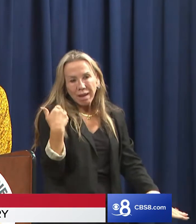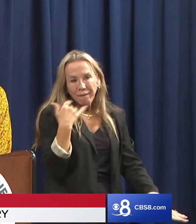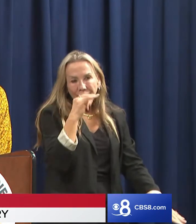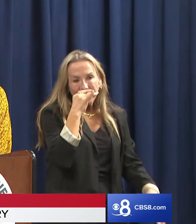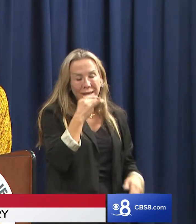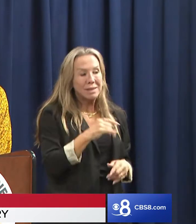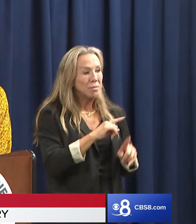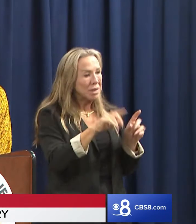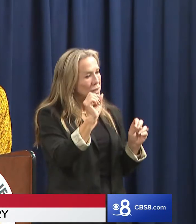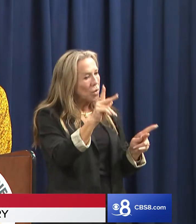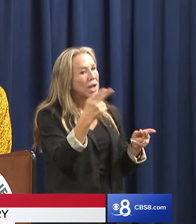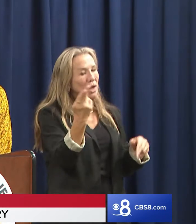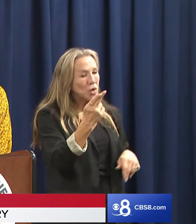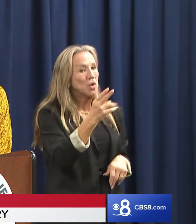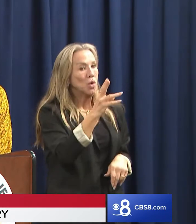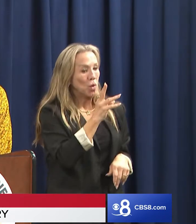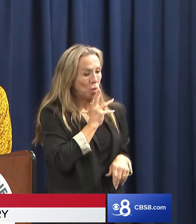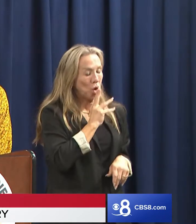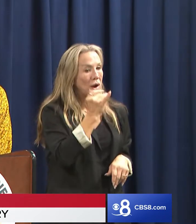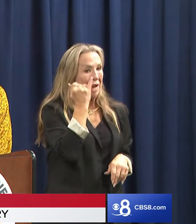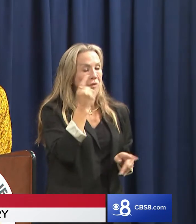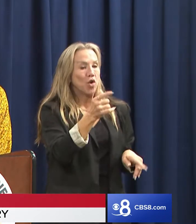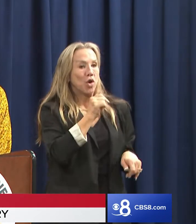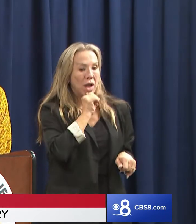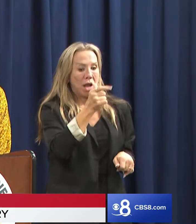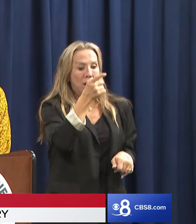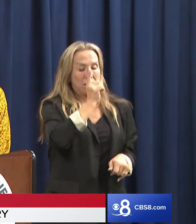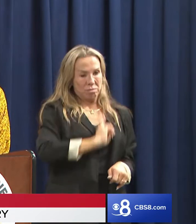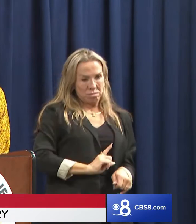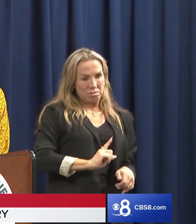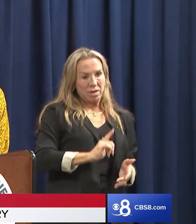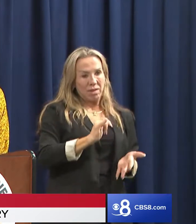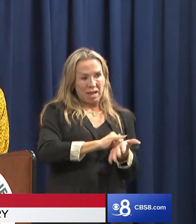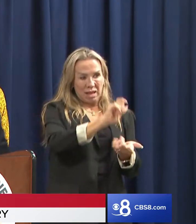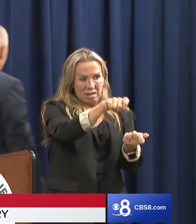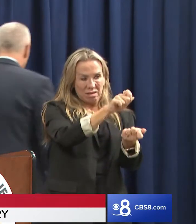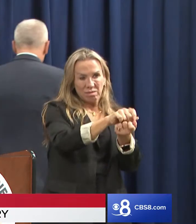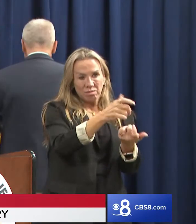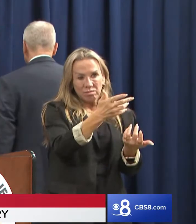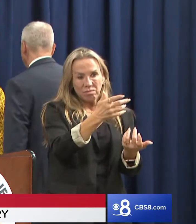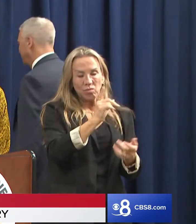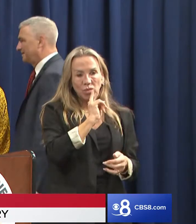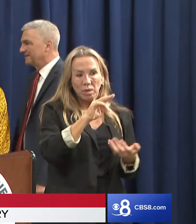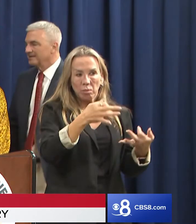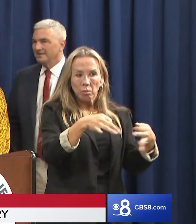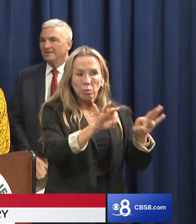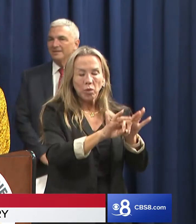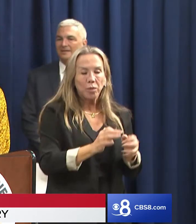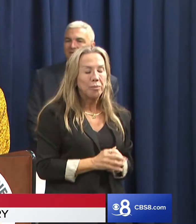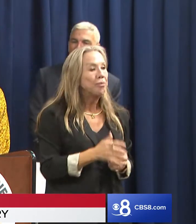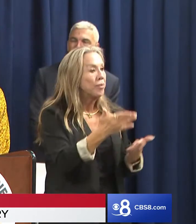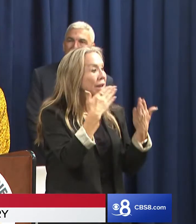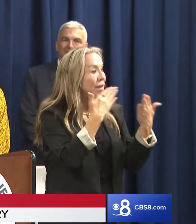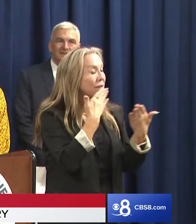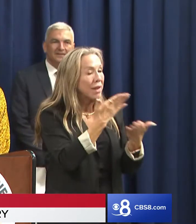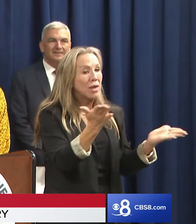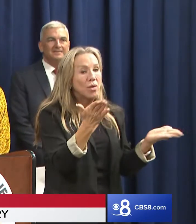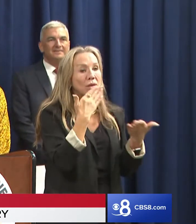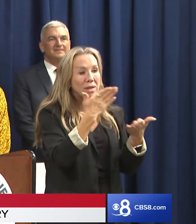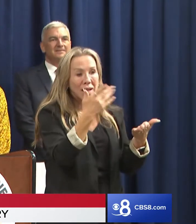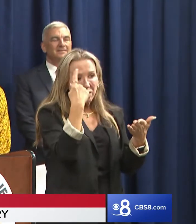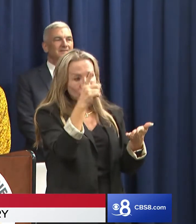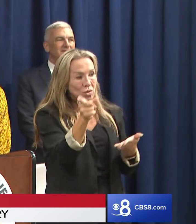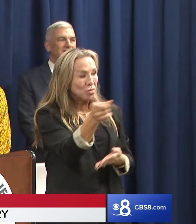other purposes, non-potable purposes, we say specifically. Thank you. All right. Thank you, everyone, and thank you again to the media for sharing the information